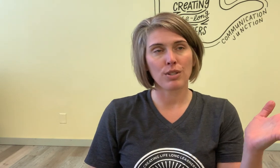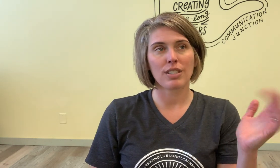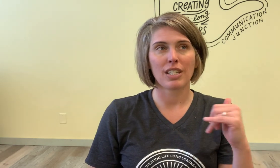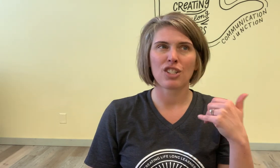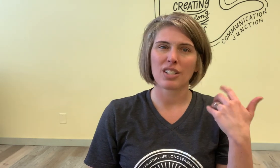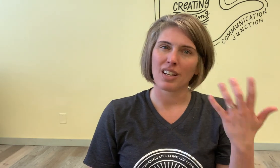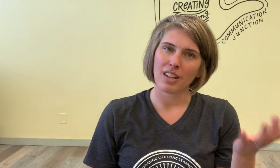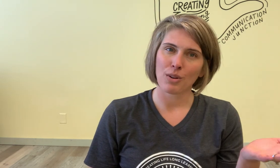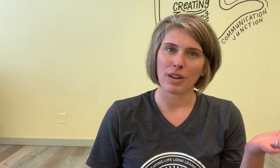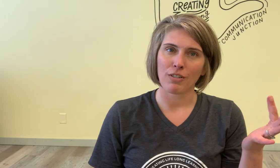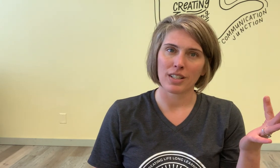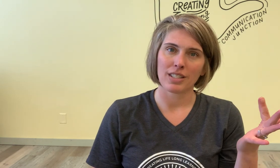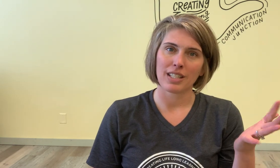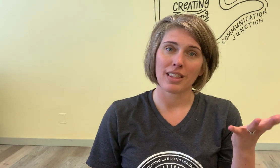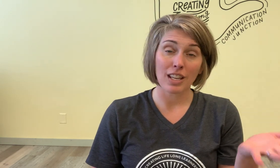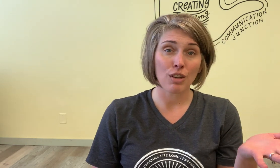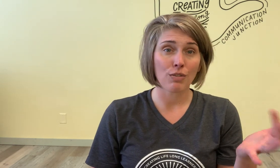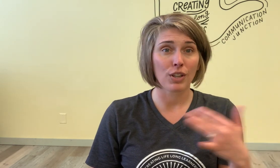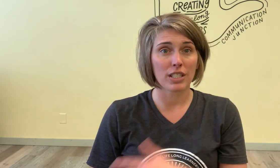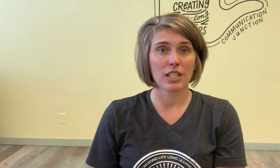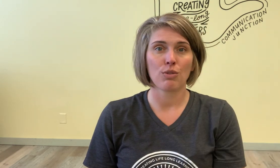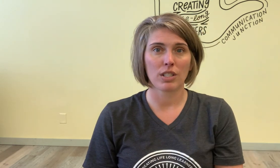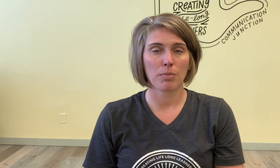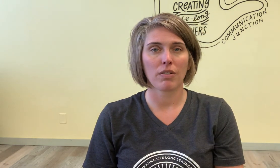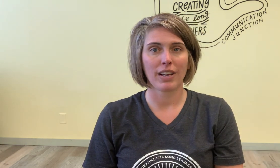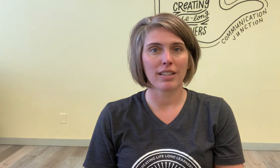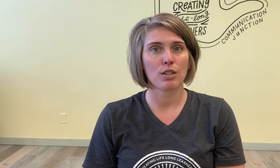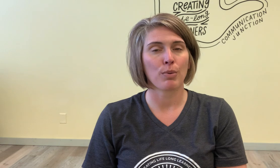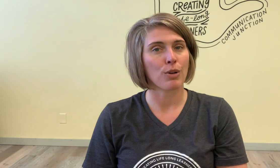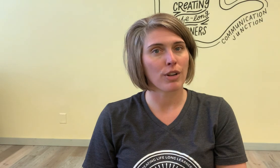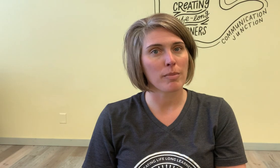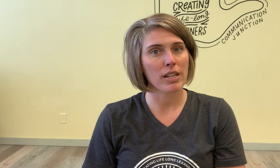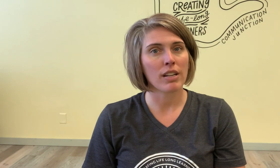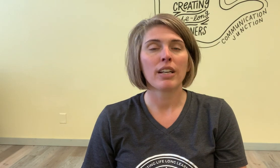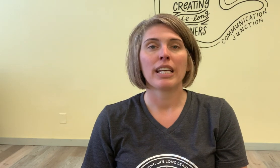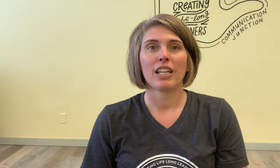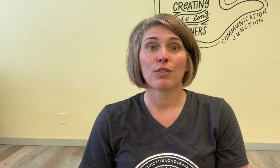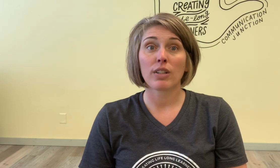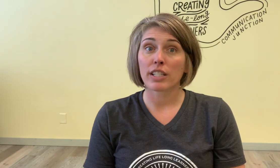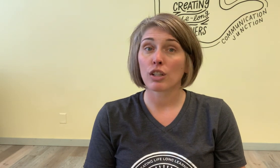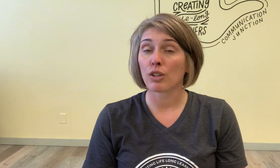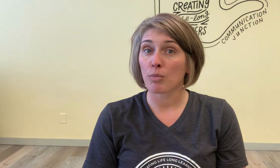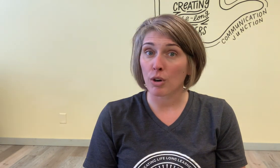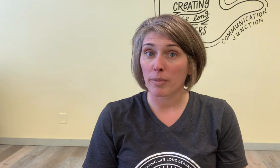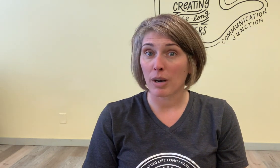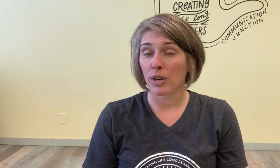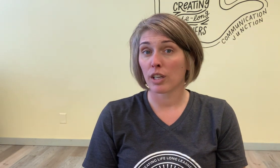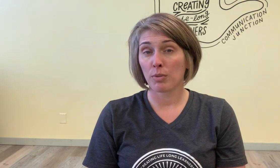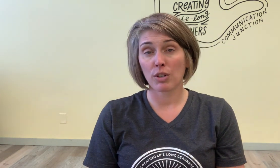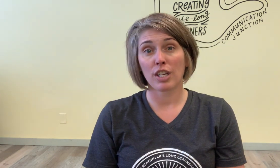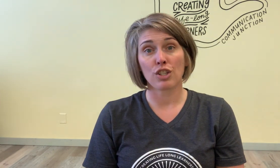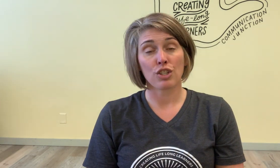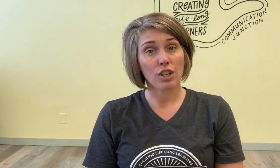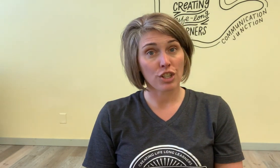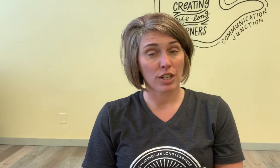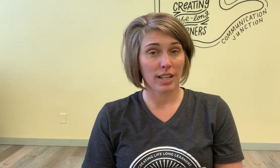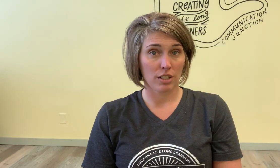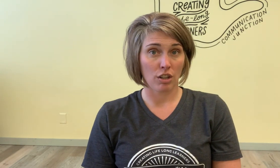posts, it's just another way for us to say thank you for continuing to provide this programming. And if you'd like to learn more about what Communication Junction has to